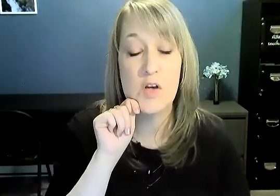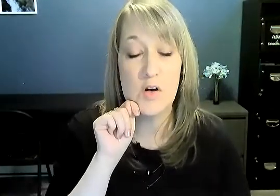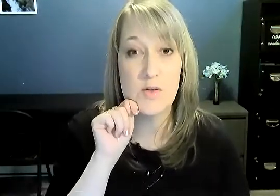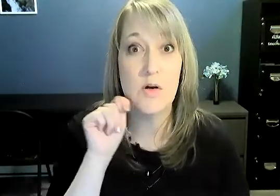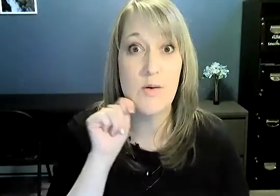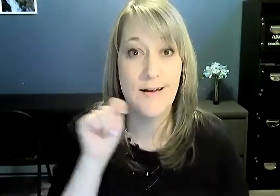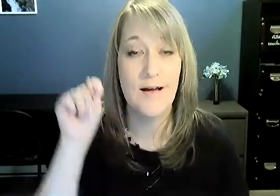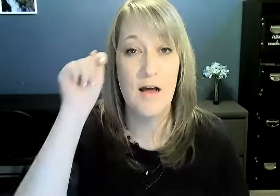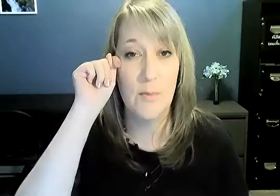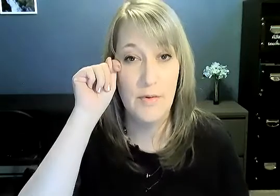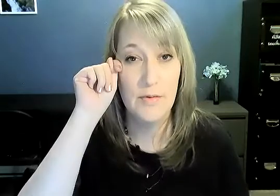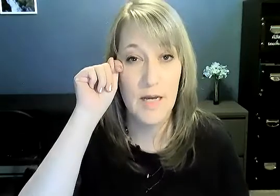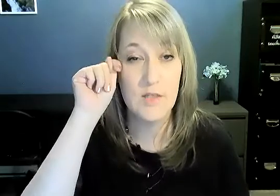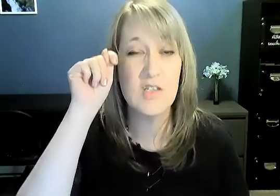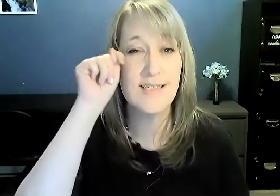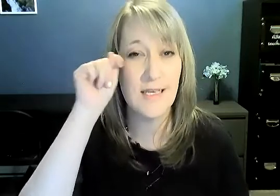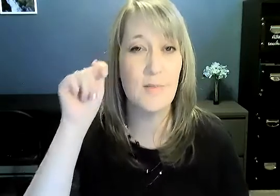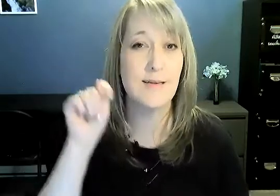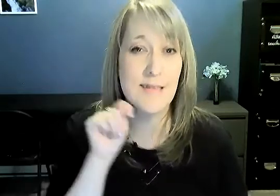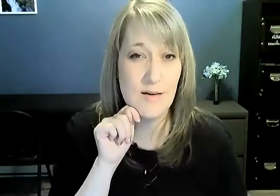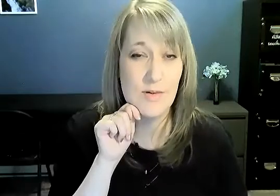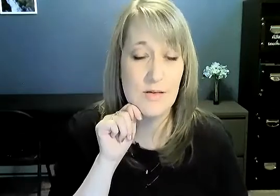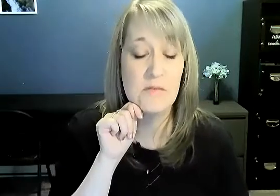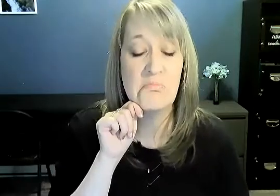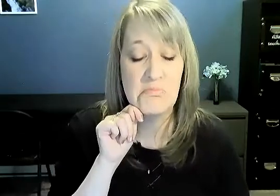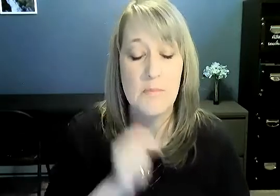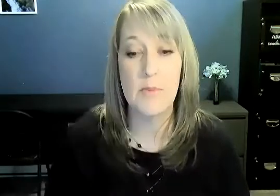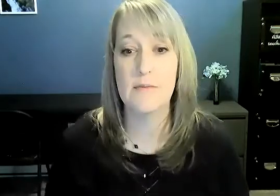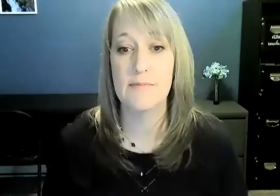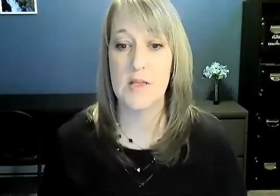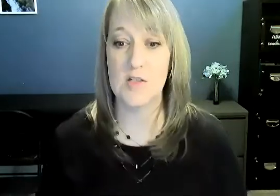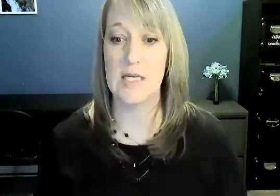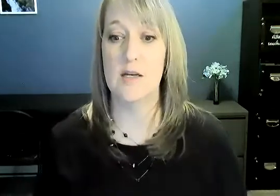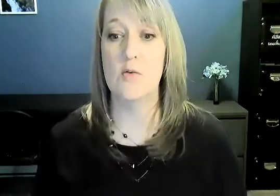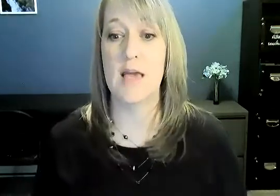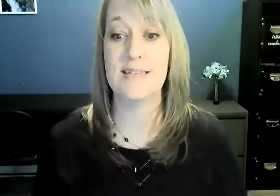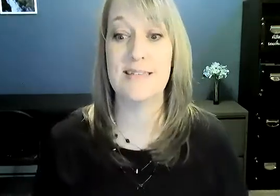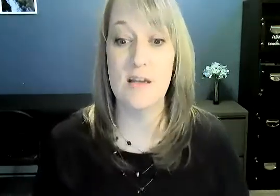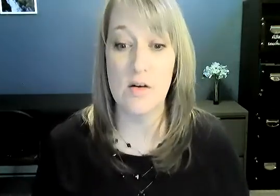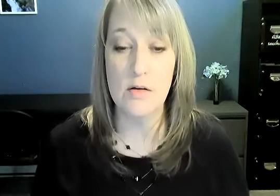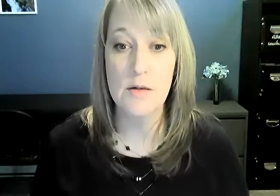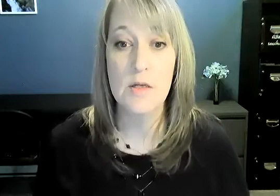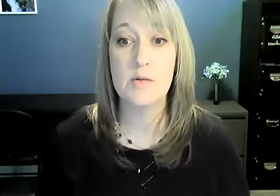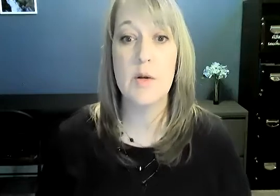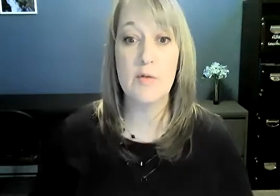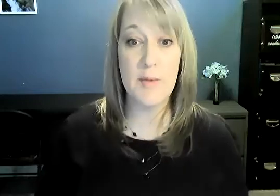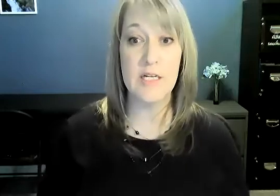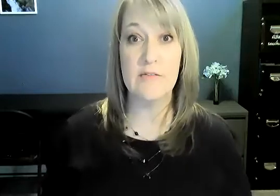also go up. I usually see it coming down, but there's that. Okay, single. So we went over married and divorced.